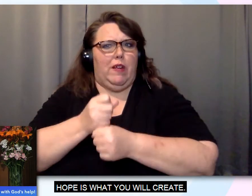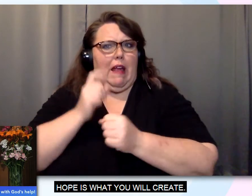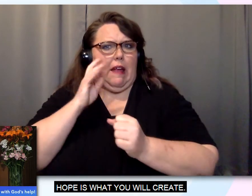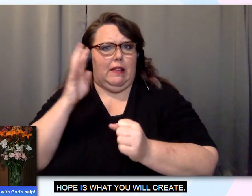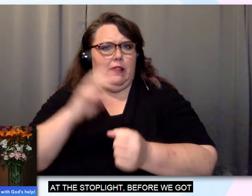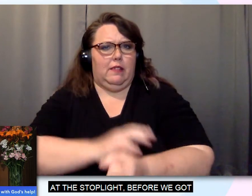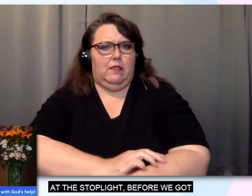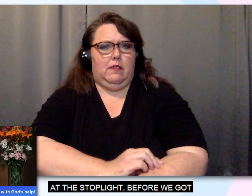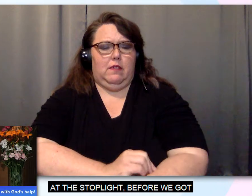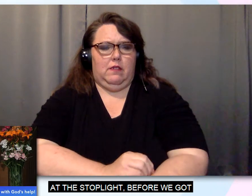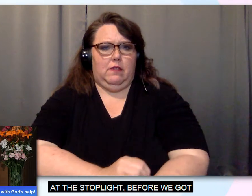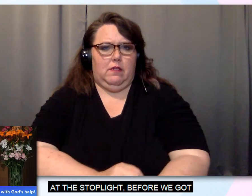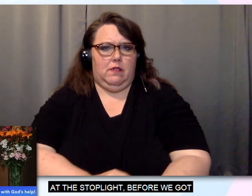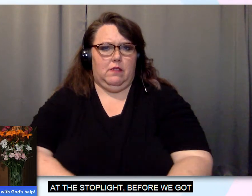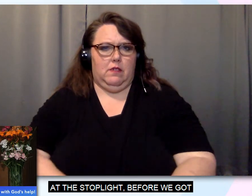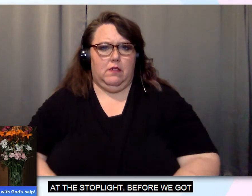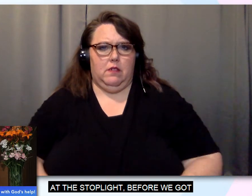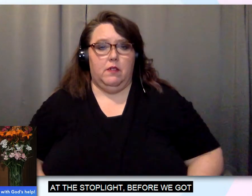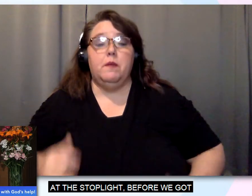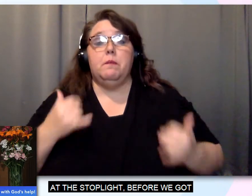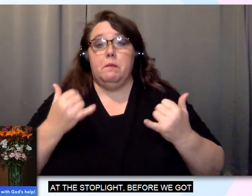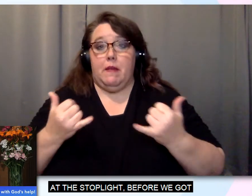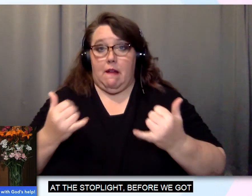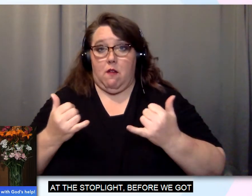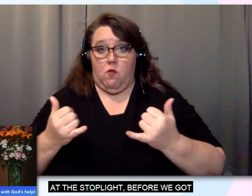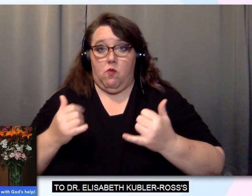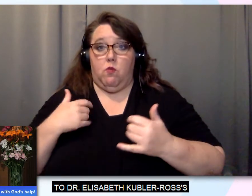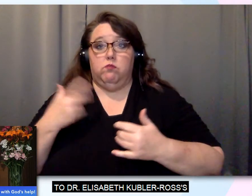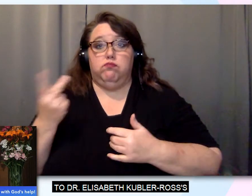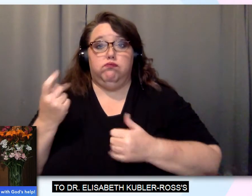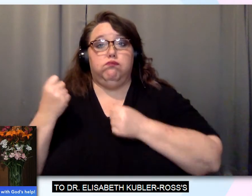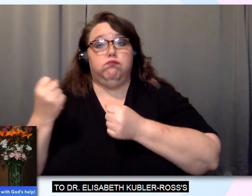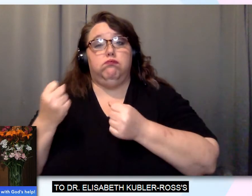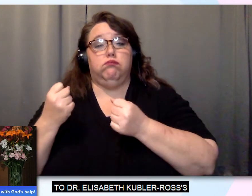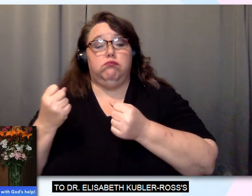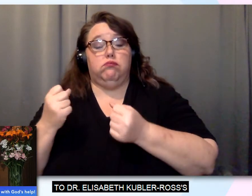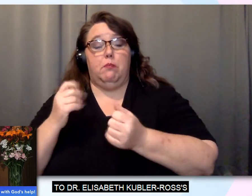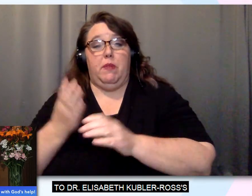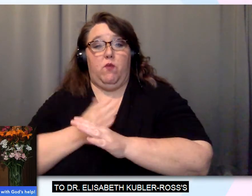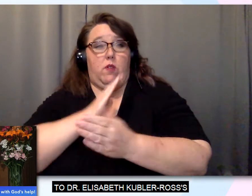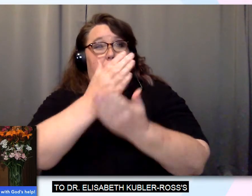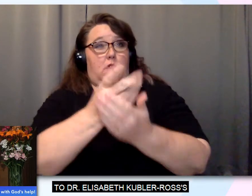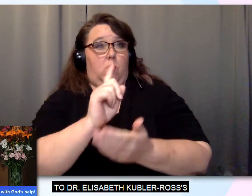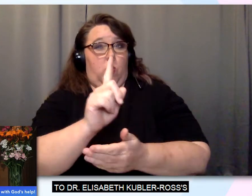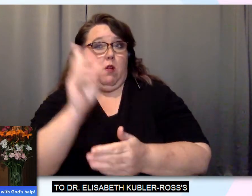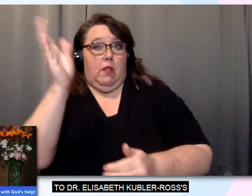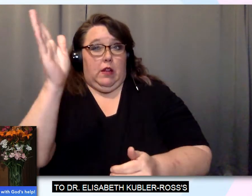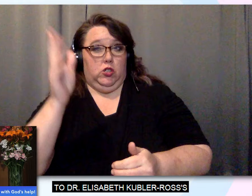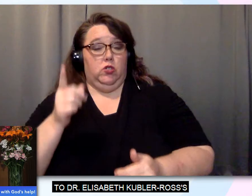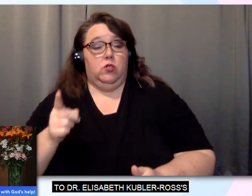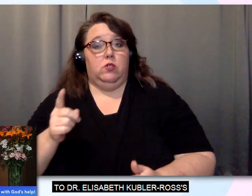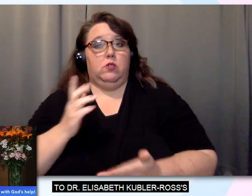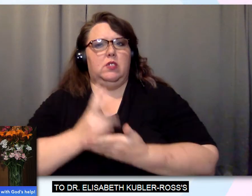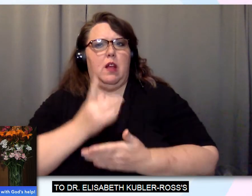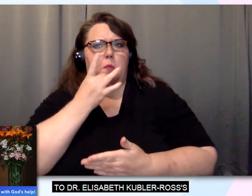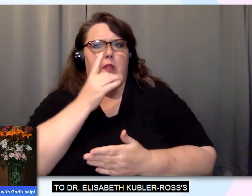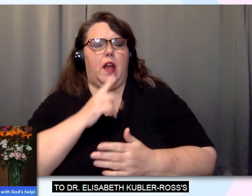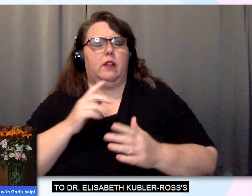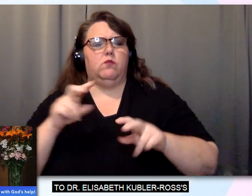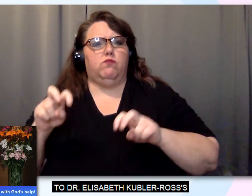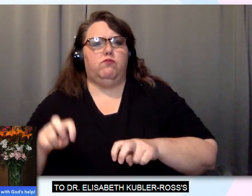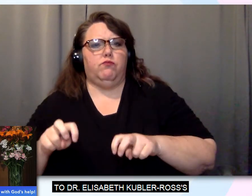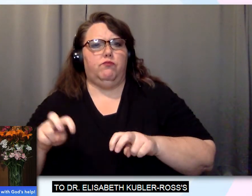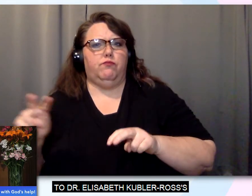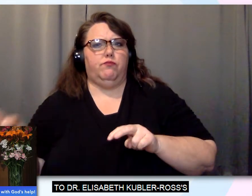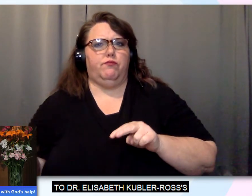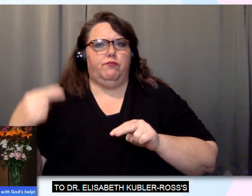At the stoplight, before we got to Dr. Elizabeth Kubler-Ross's speaking engagement, she looked at me and